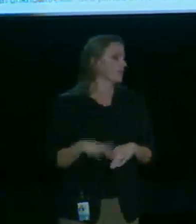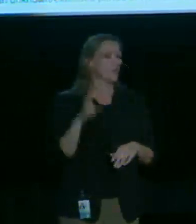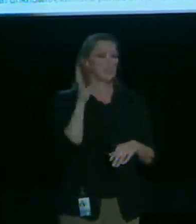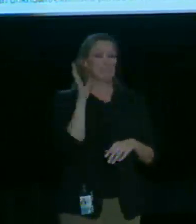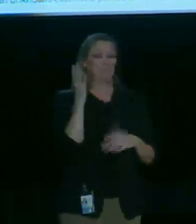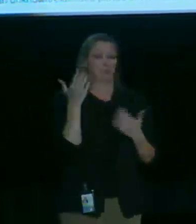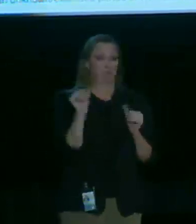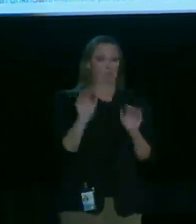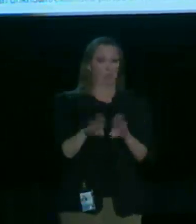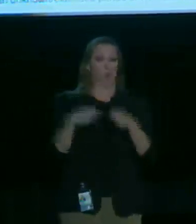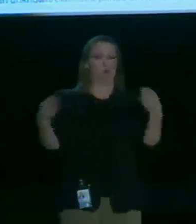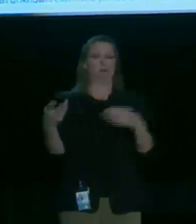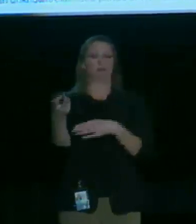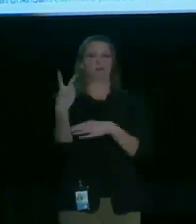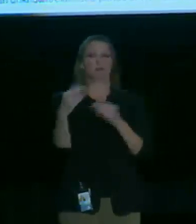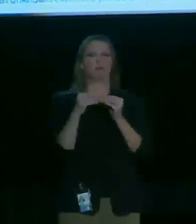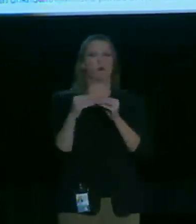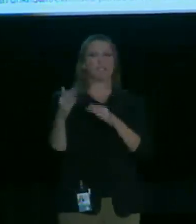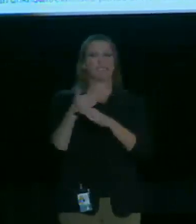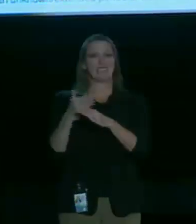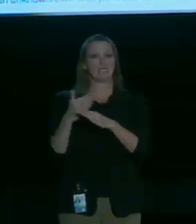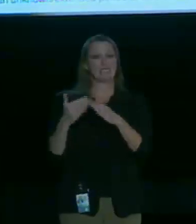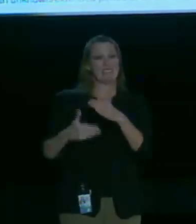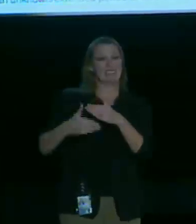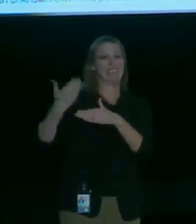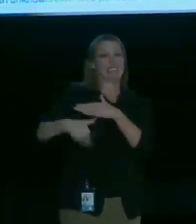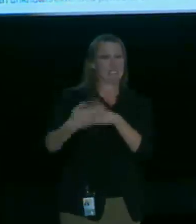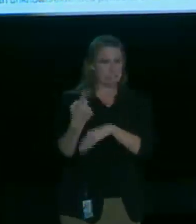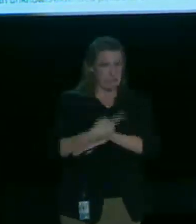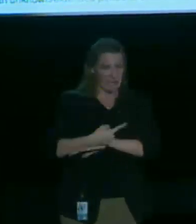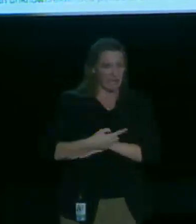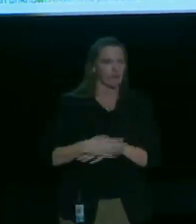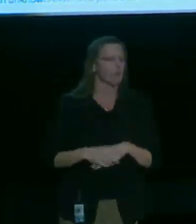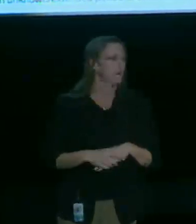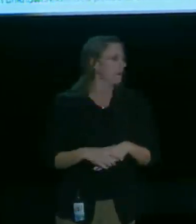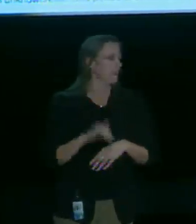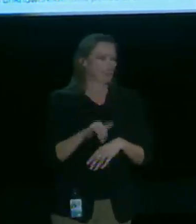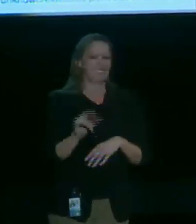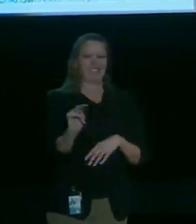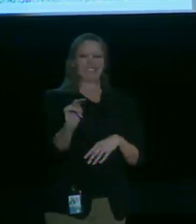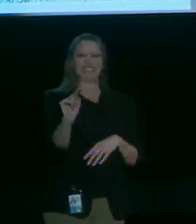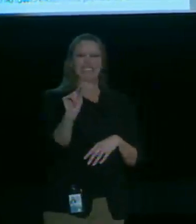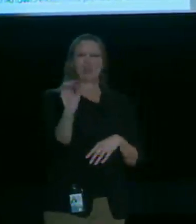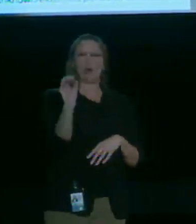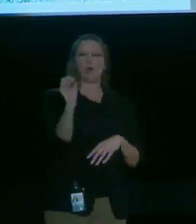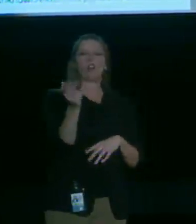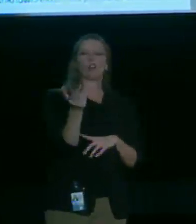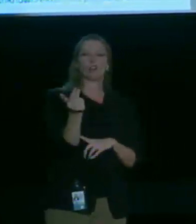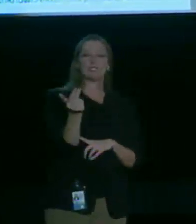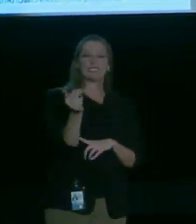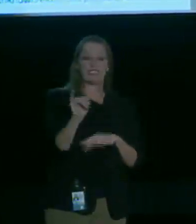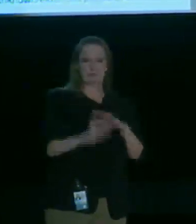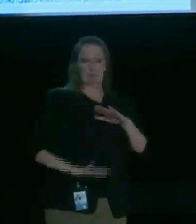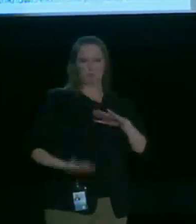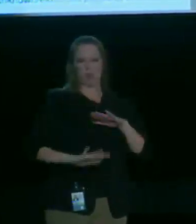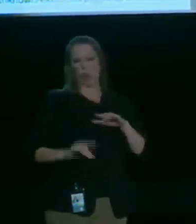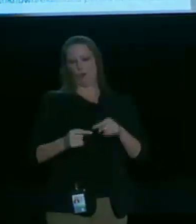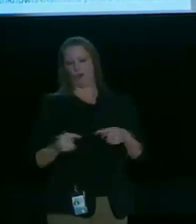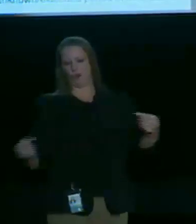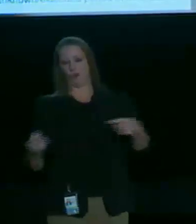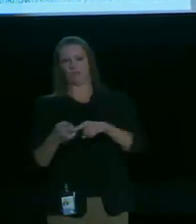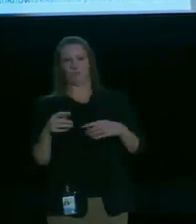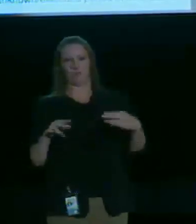2 more parcels the following day. And that is MTO 13, which is directly below and across from the